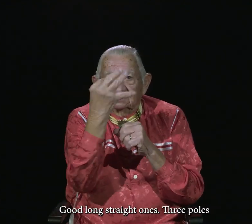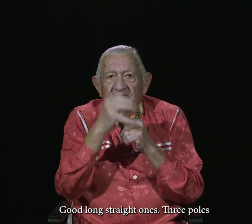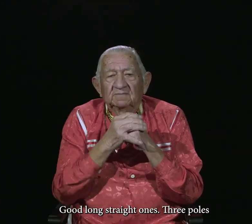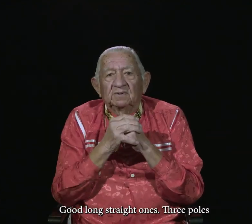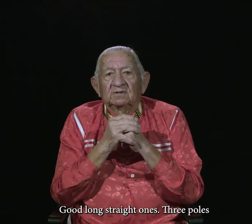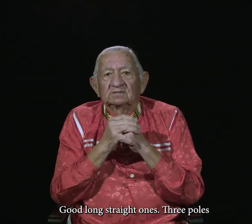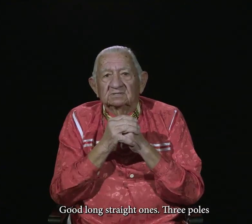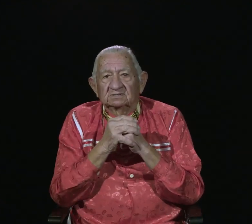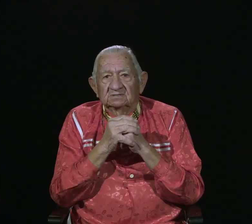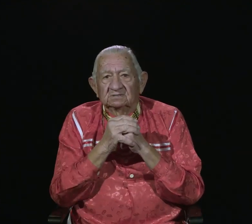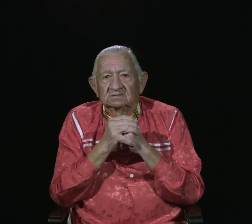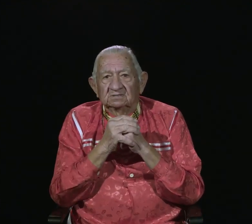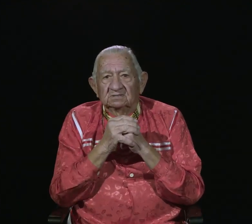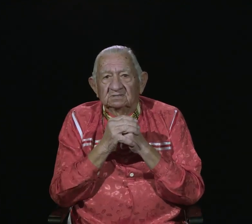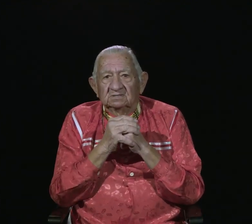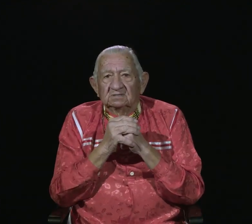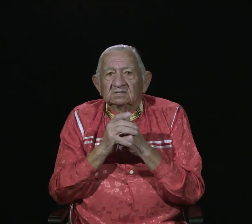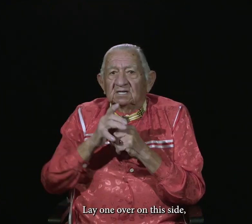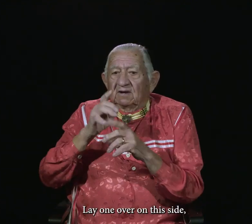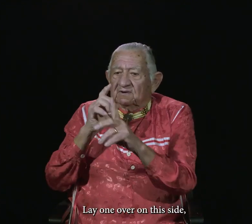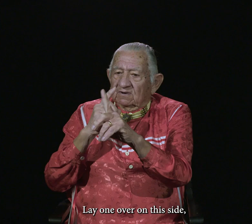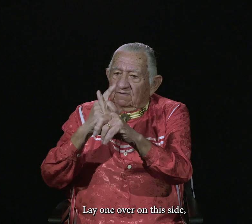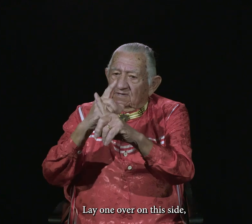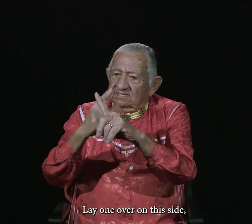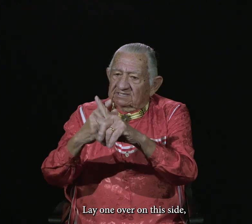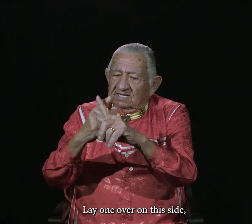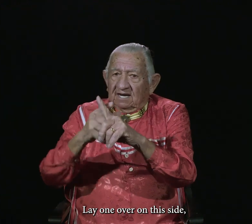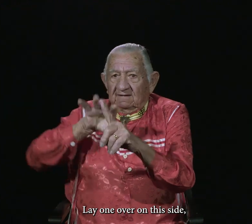3 poles. Lay 1 over on this side,